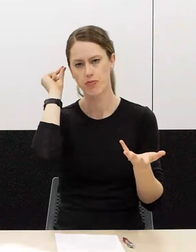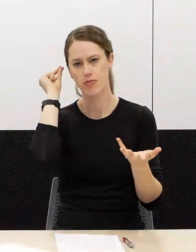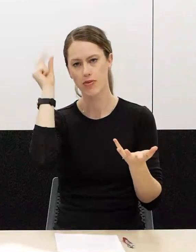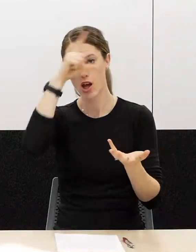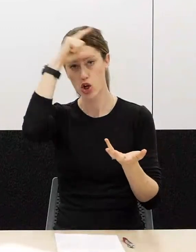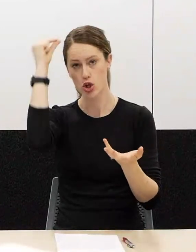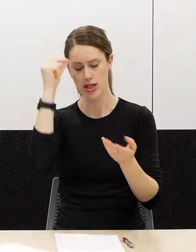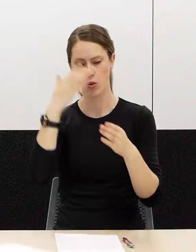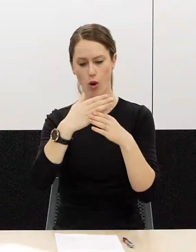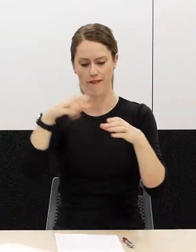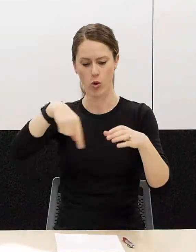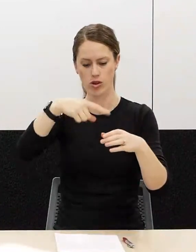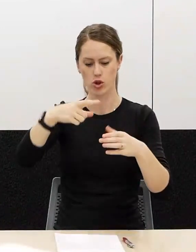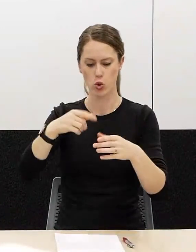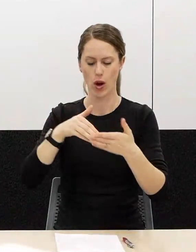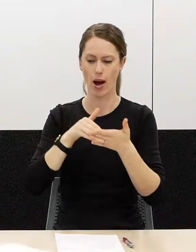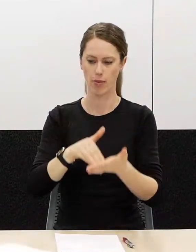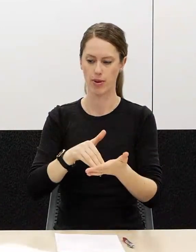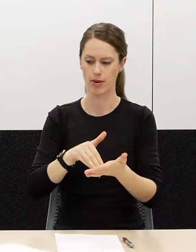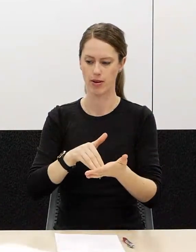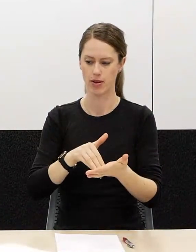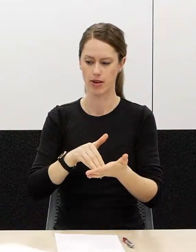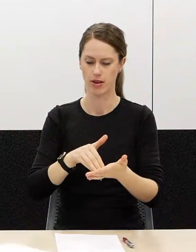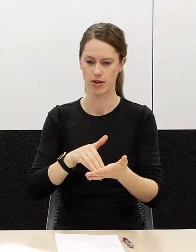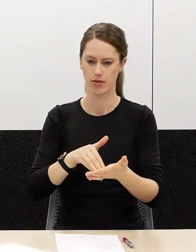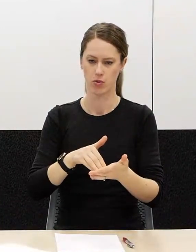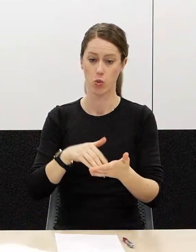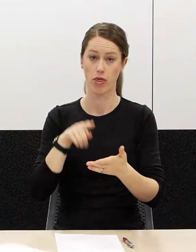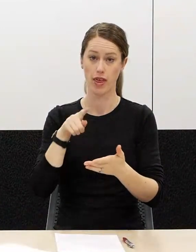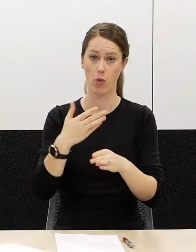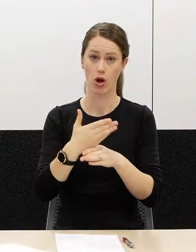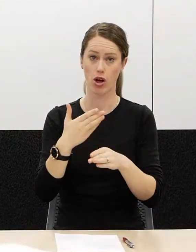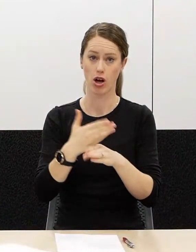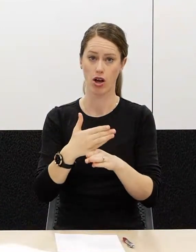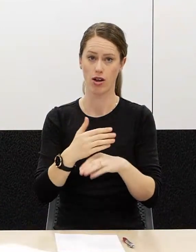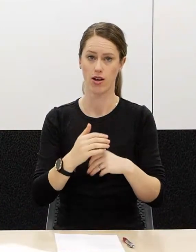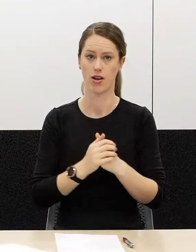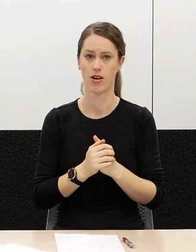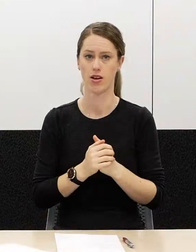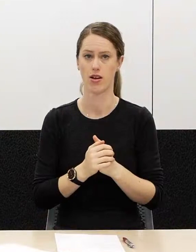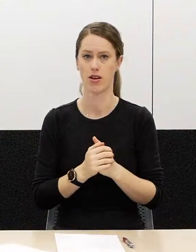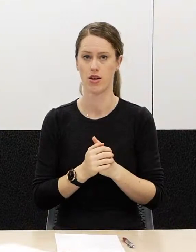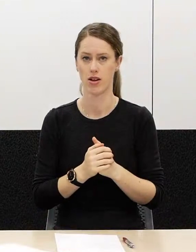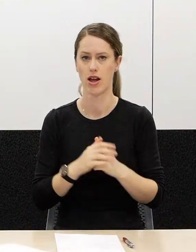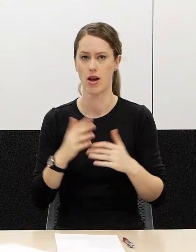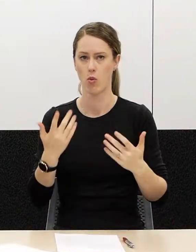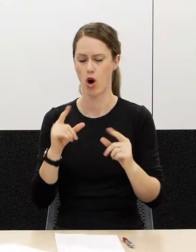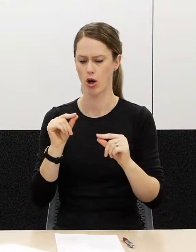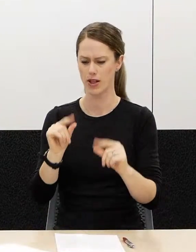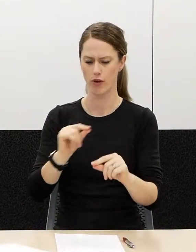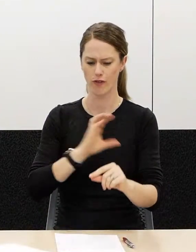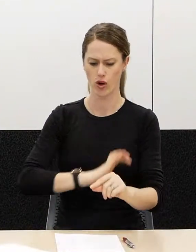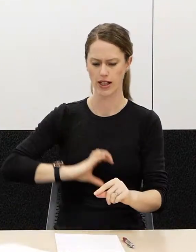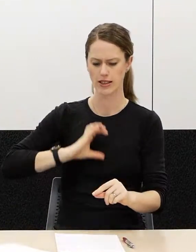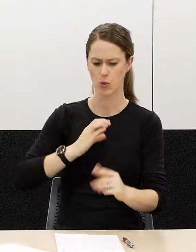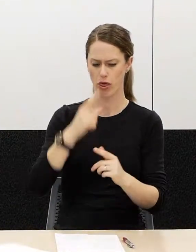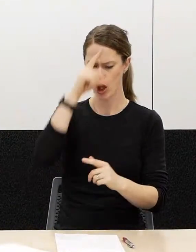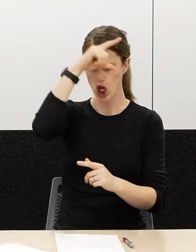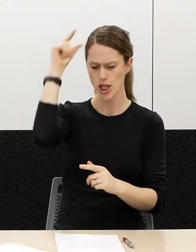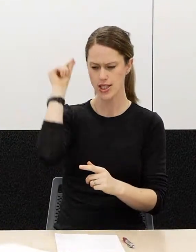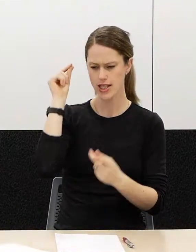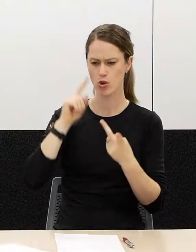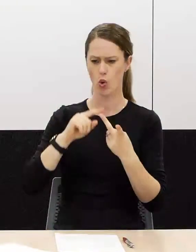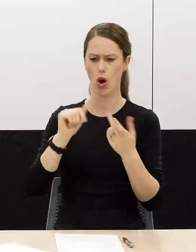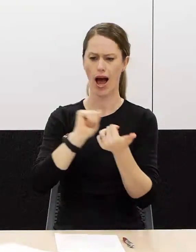our nursing workforce to help drive some of the work that we do. How can, what can we do in the cancer space with nurses,